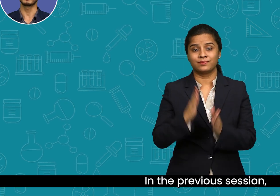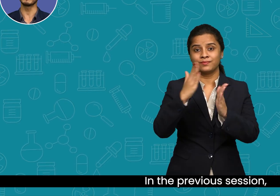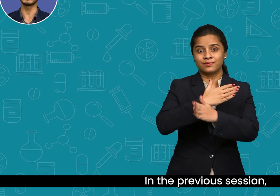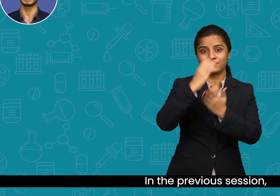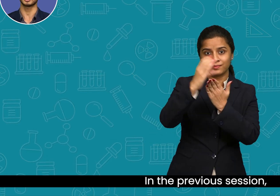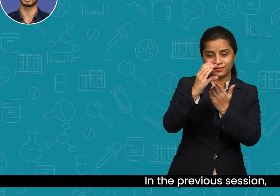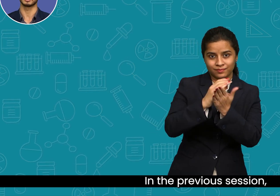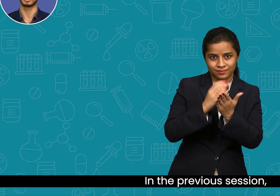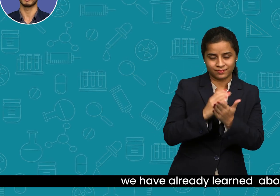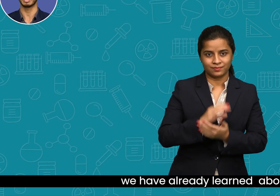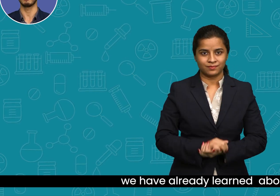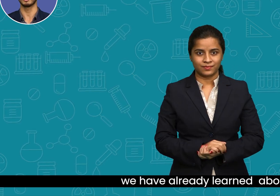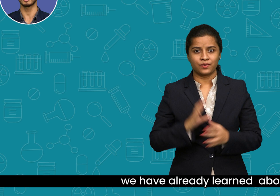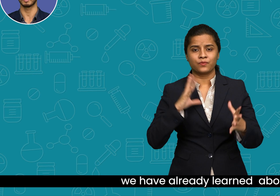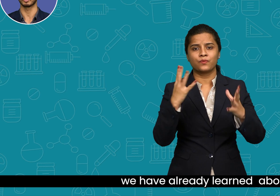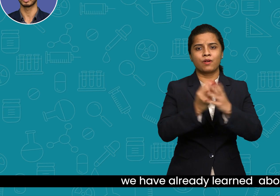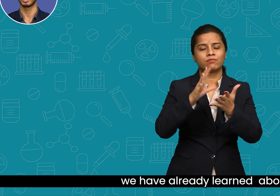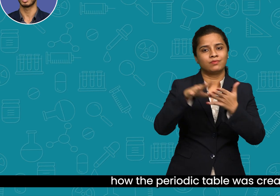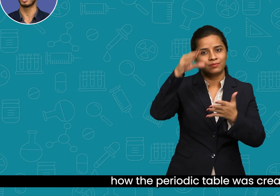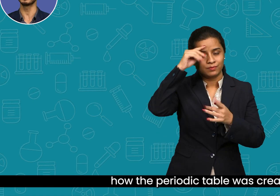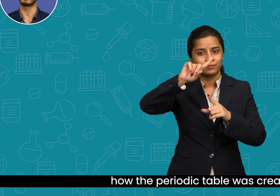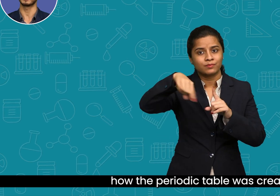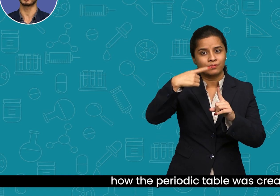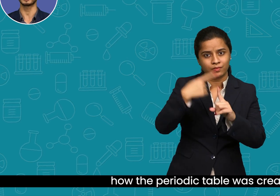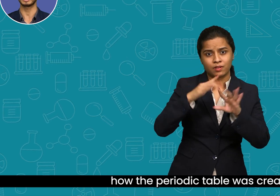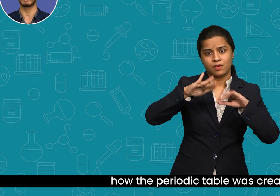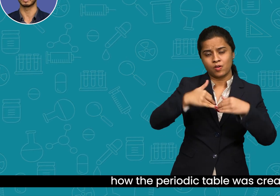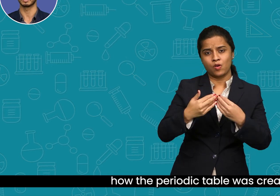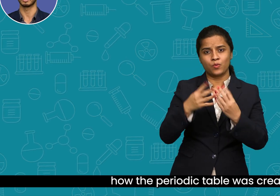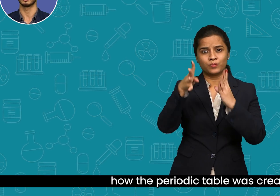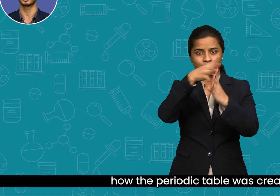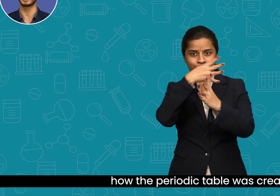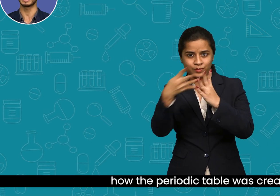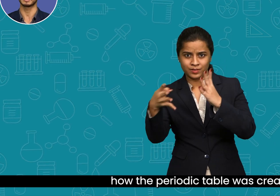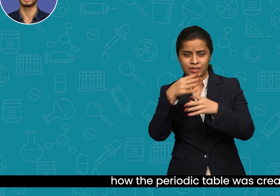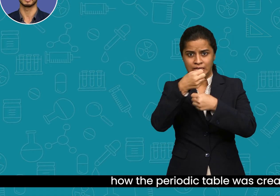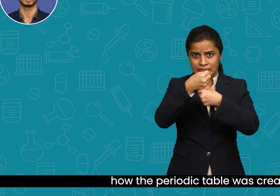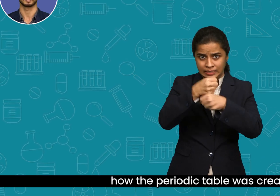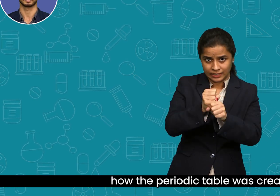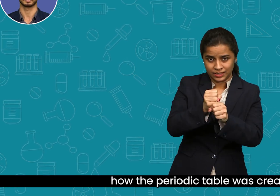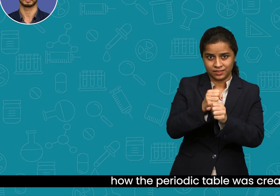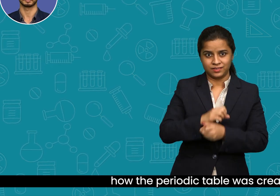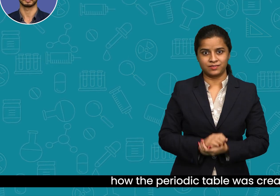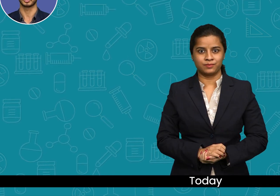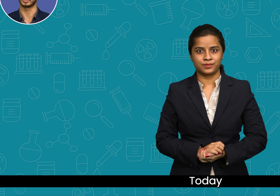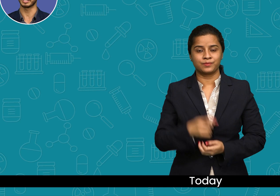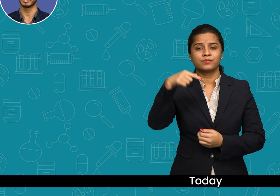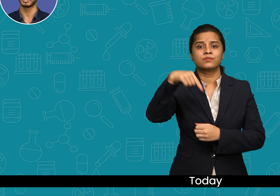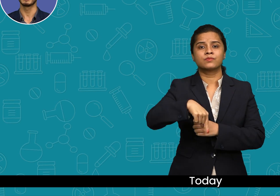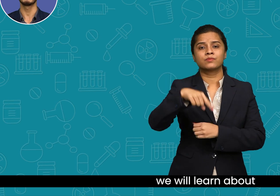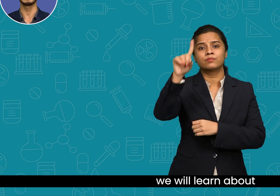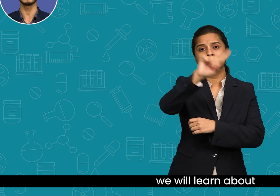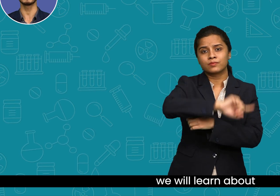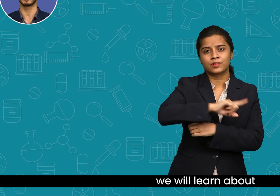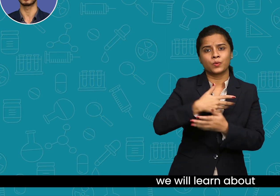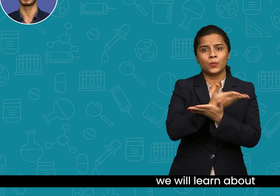In the previous session, we have learnt about how the periodic table was created. Today,